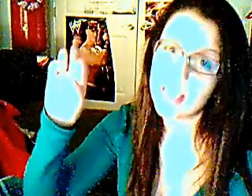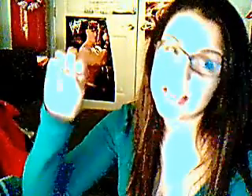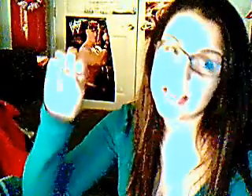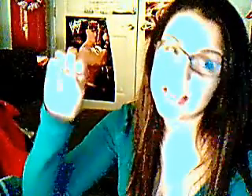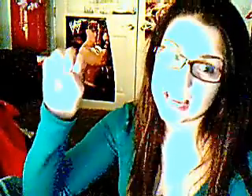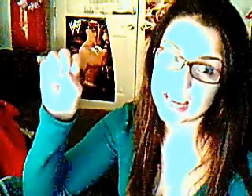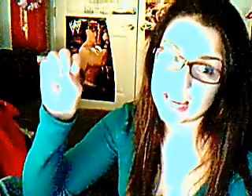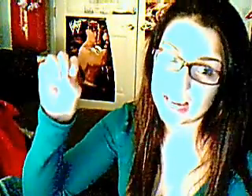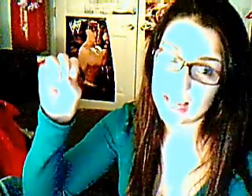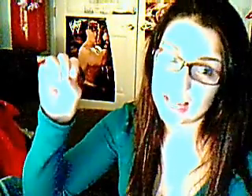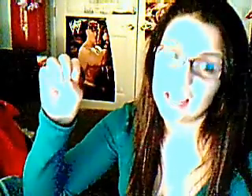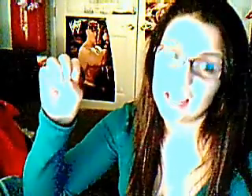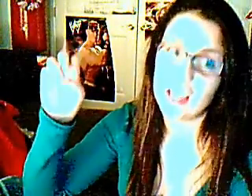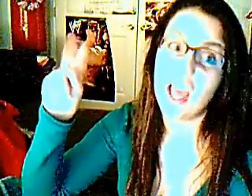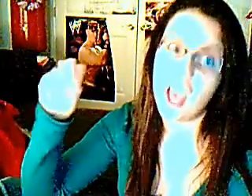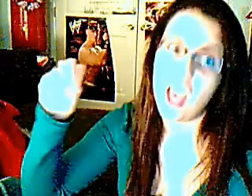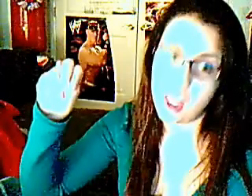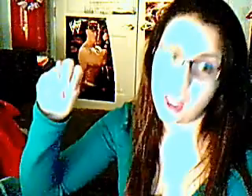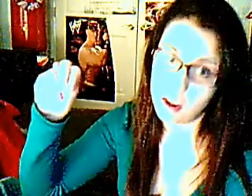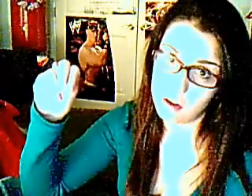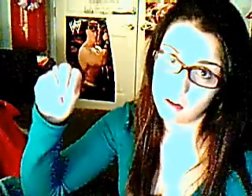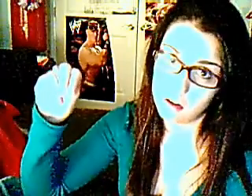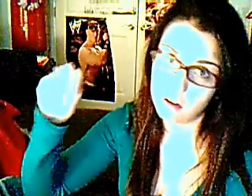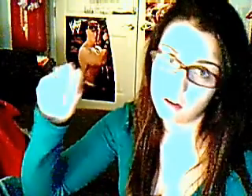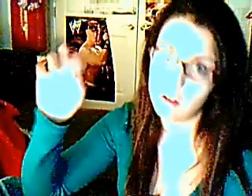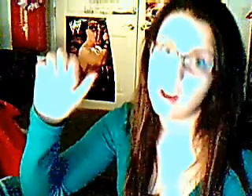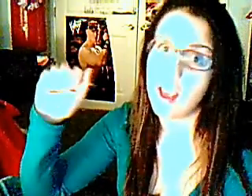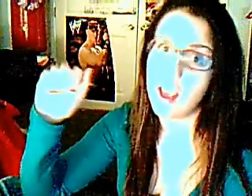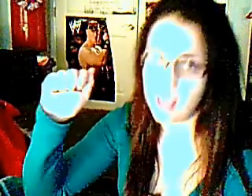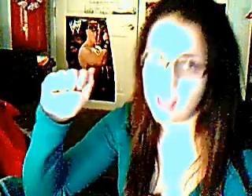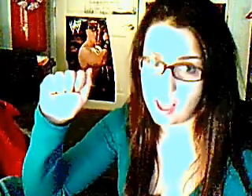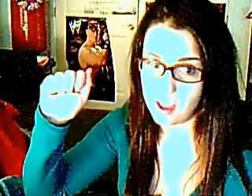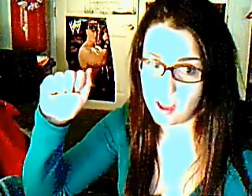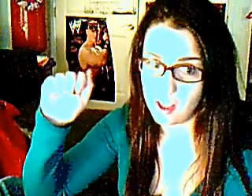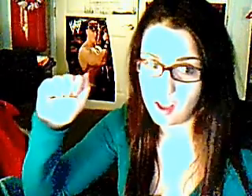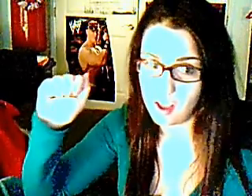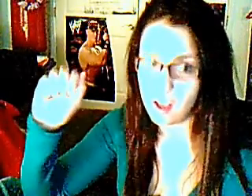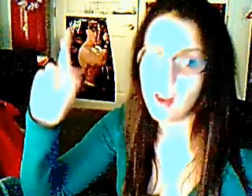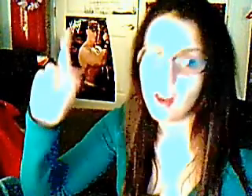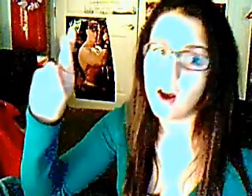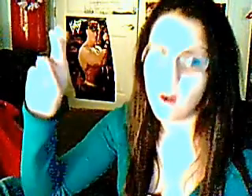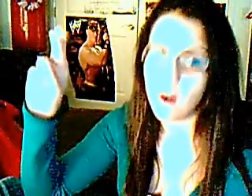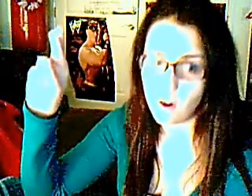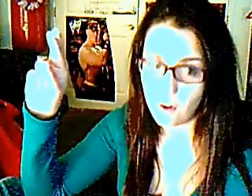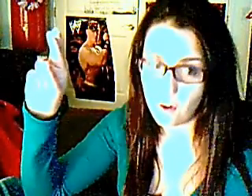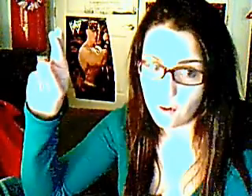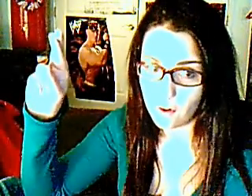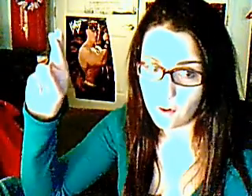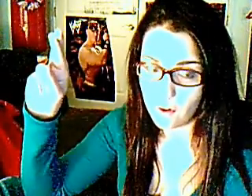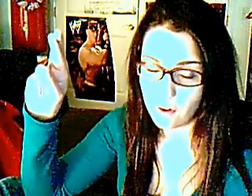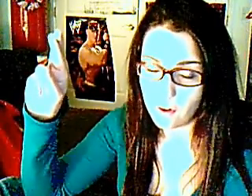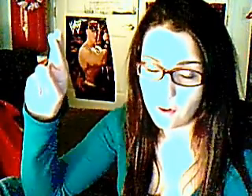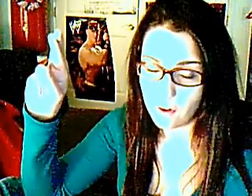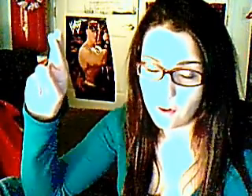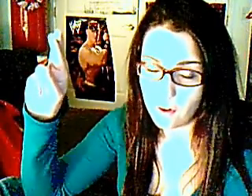E N A R